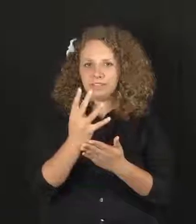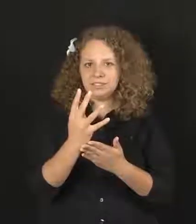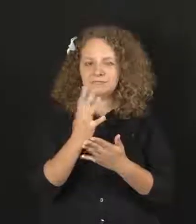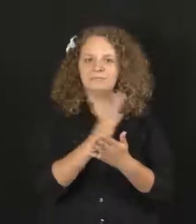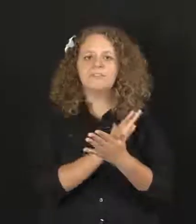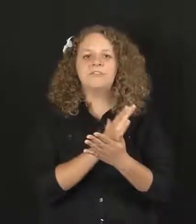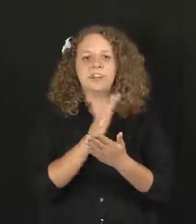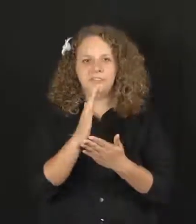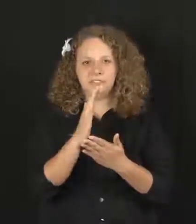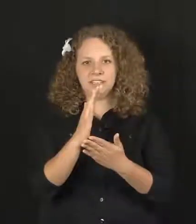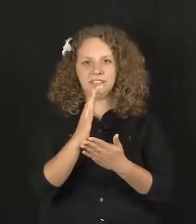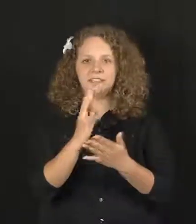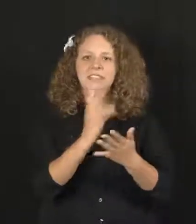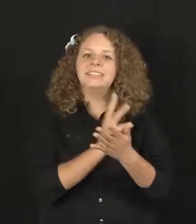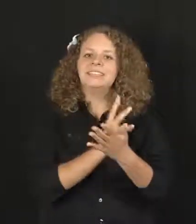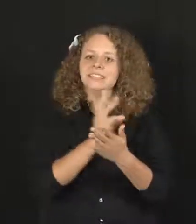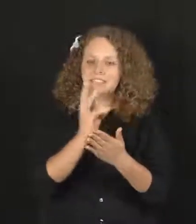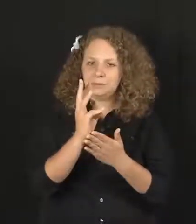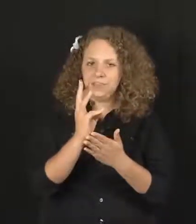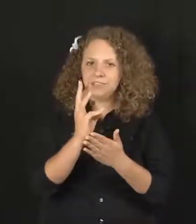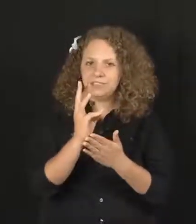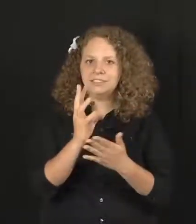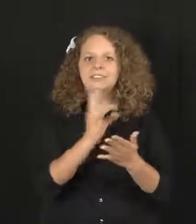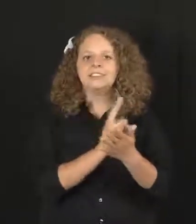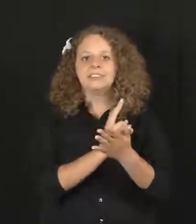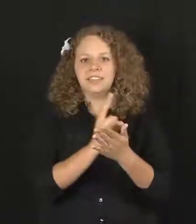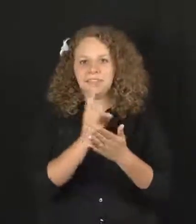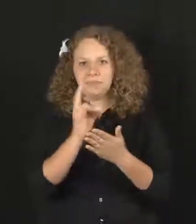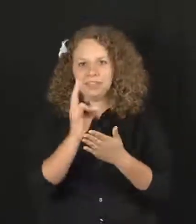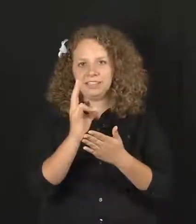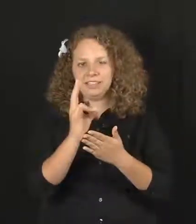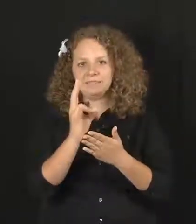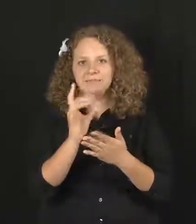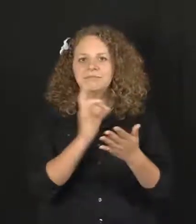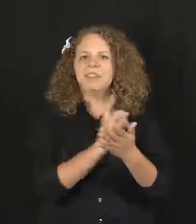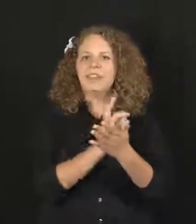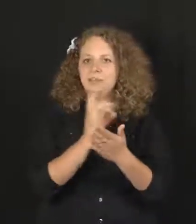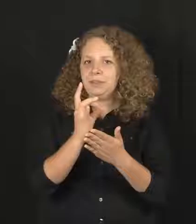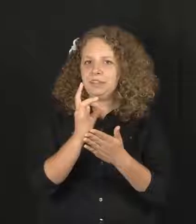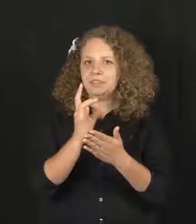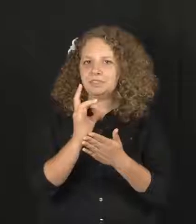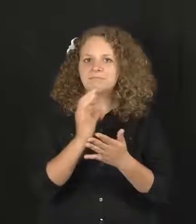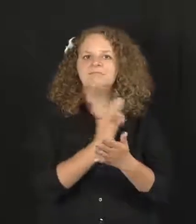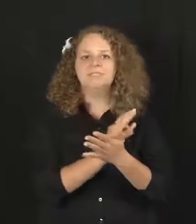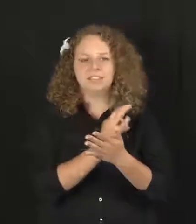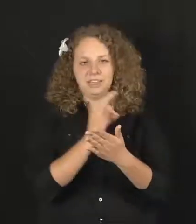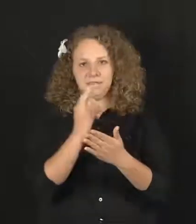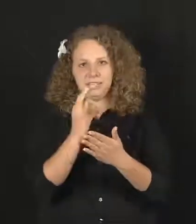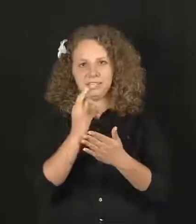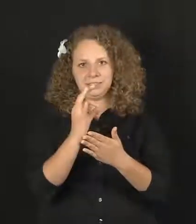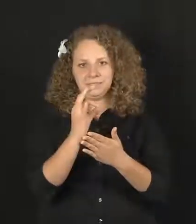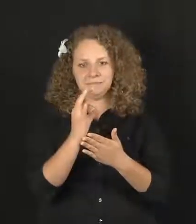weeks, 5 weeks, 6 weeks, 7 weeks, 8 weeks, 9 weeks.